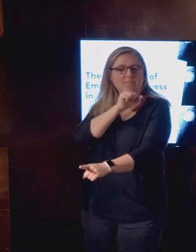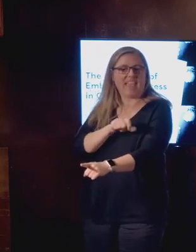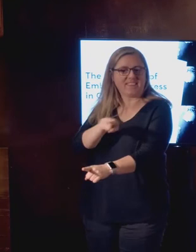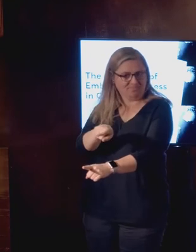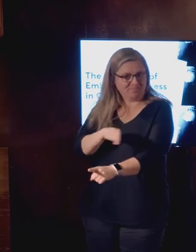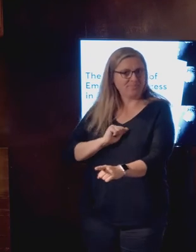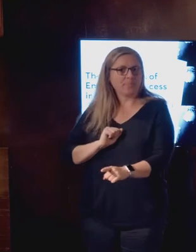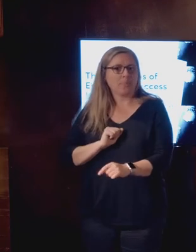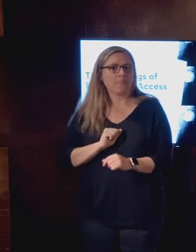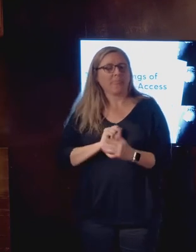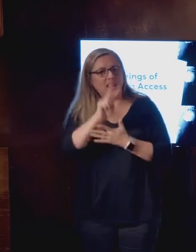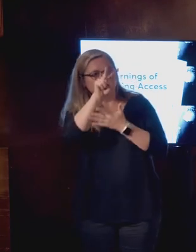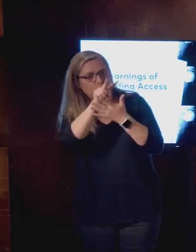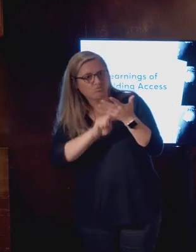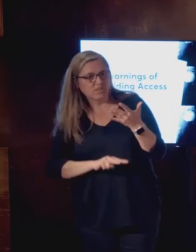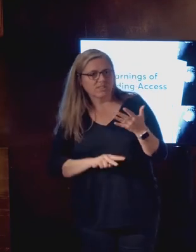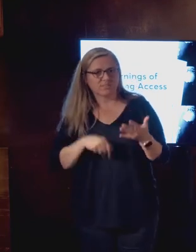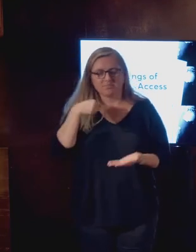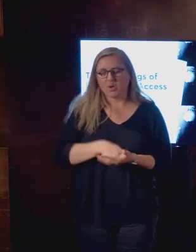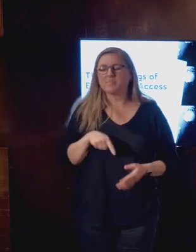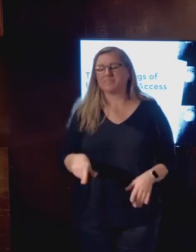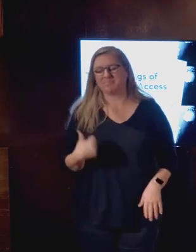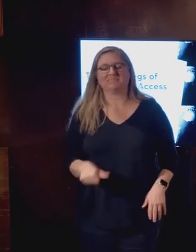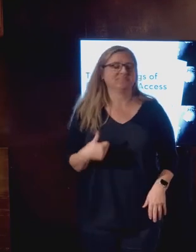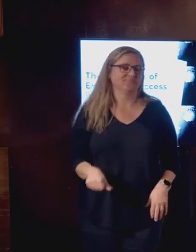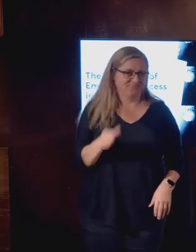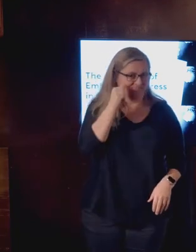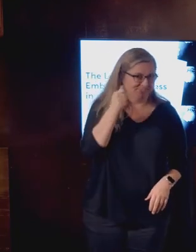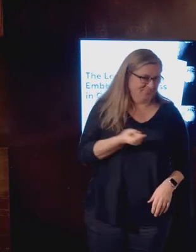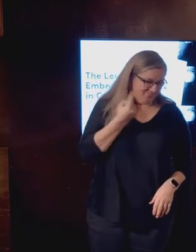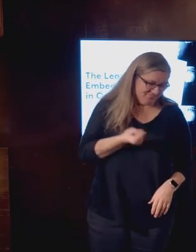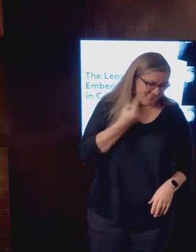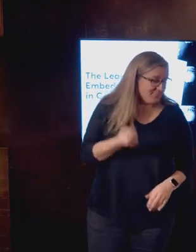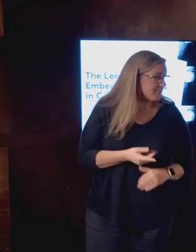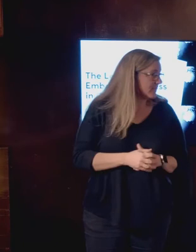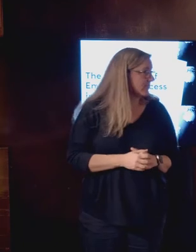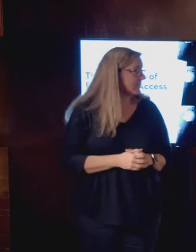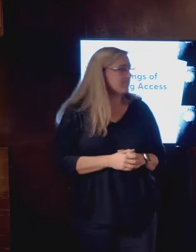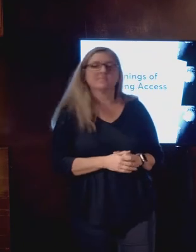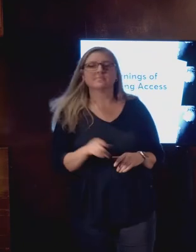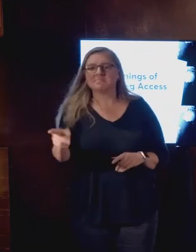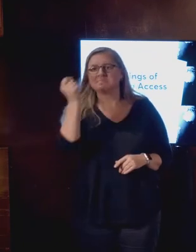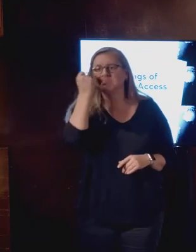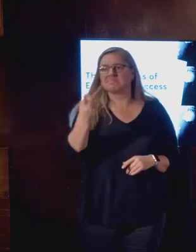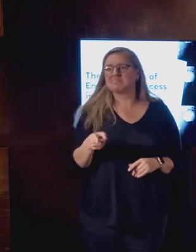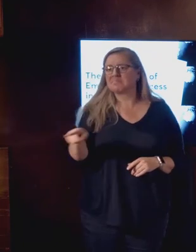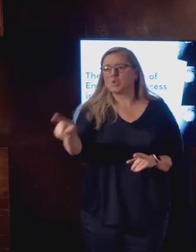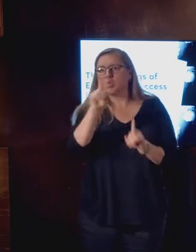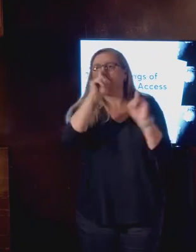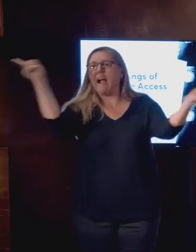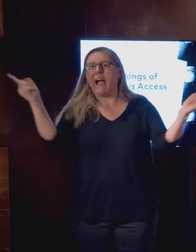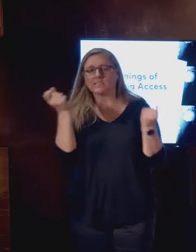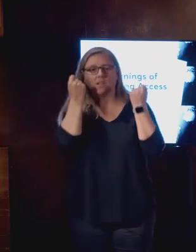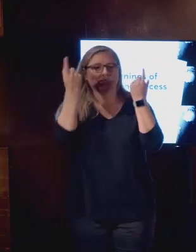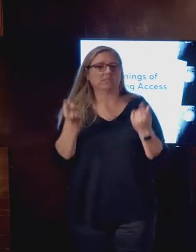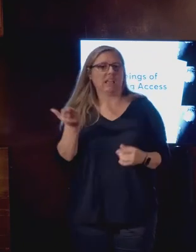yeah. And then you got to read it and then you look at the bottom and you're like, okay, yeah. You didn't understand. You can't